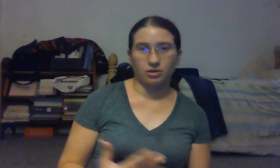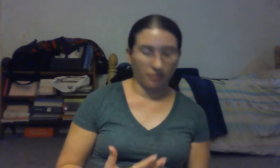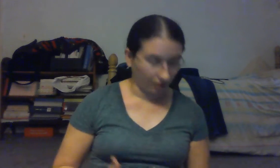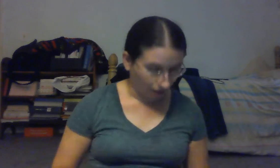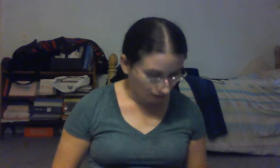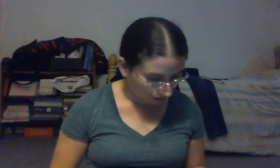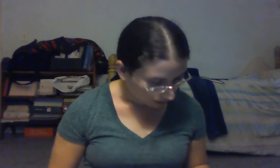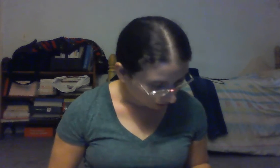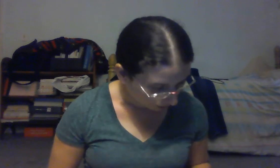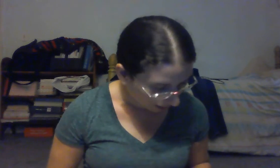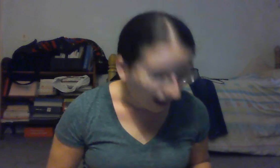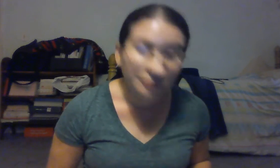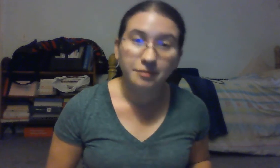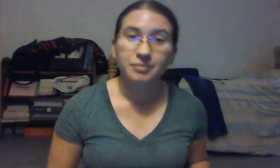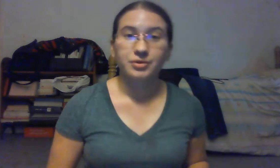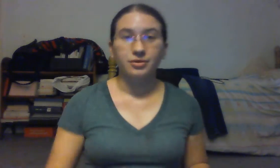going on. Or I remember you